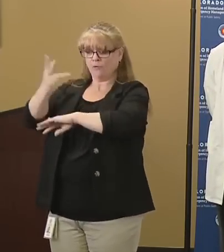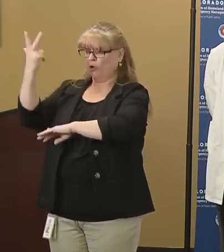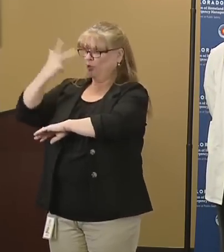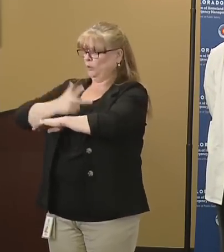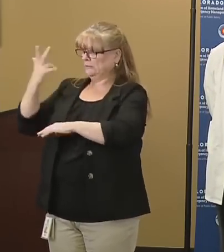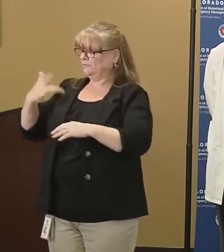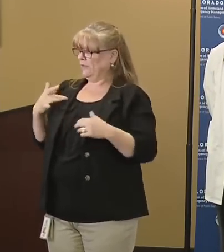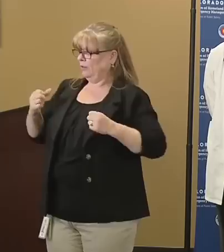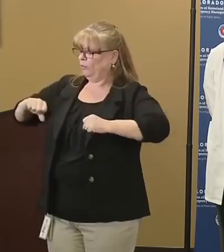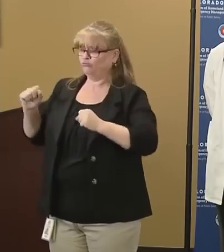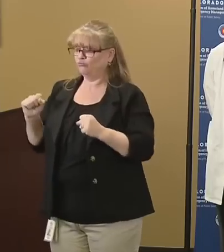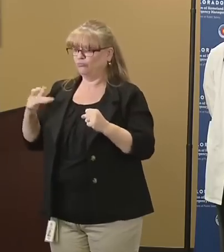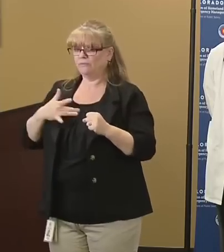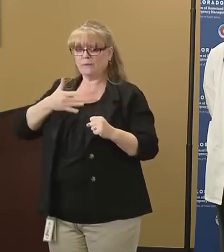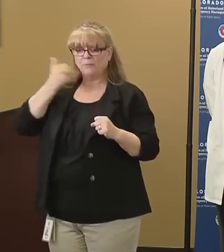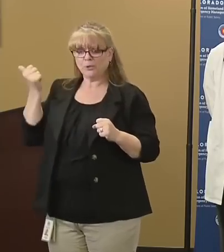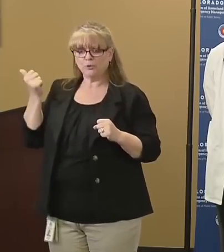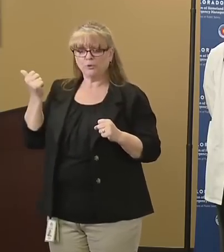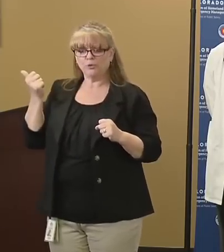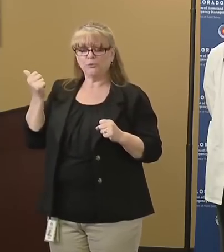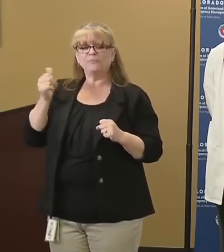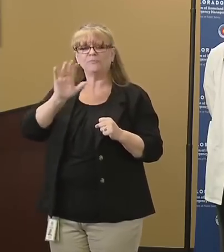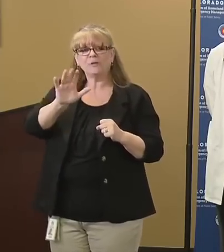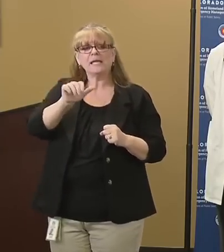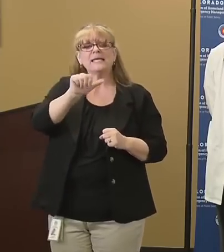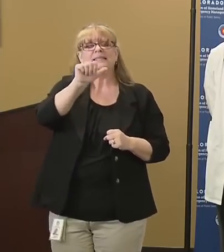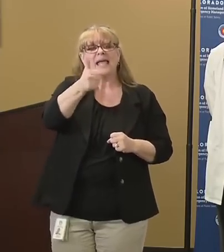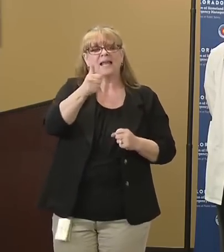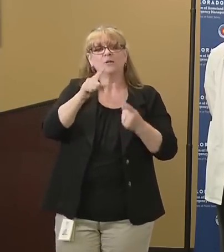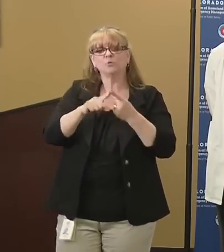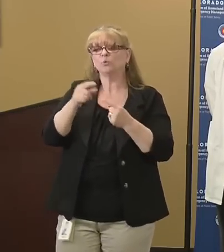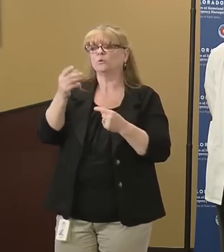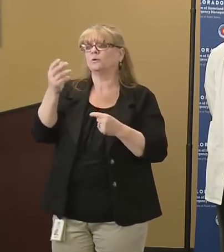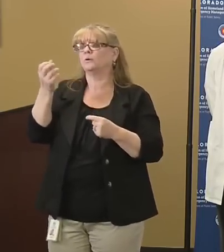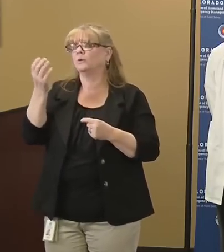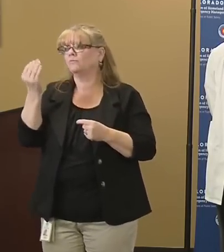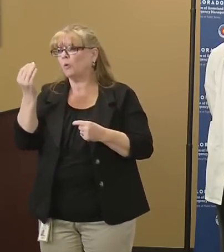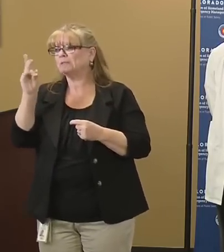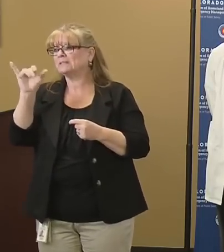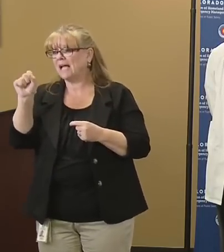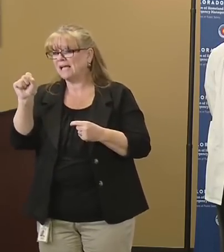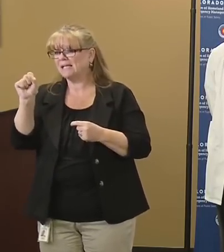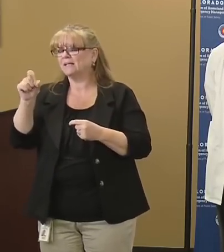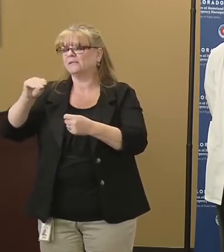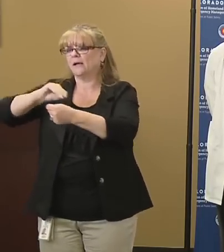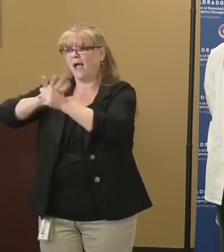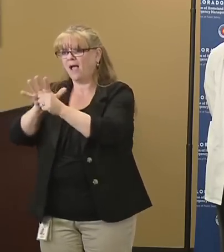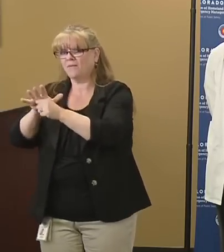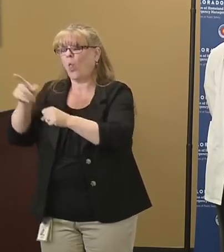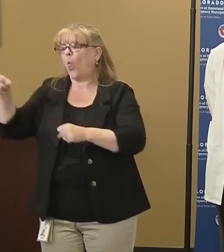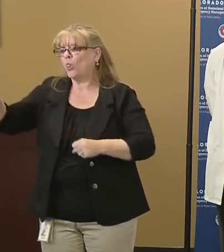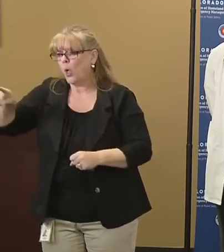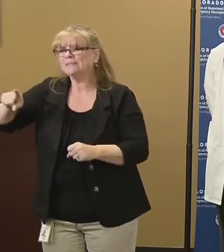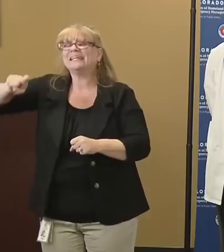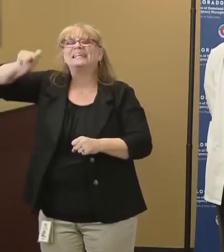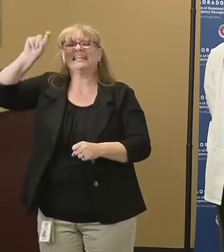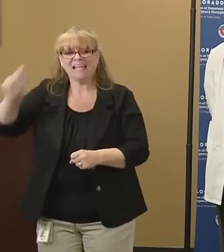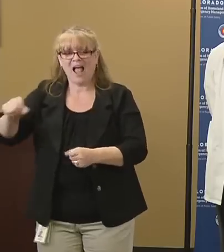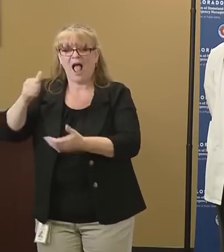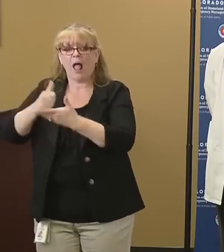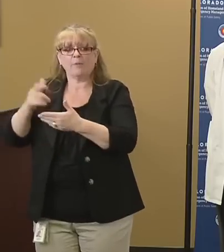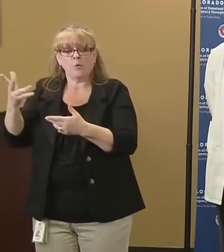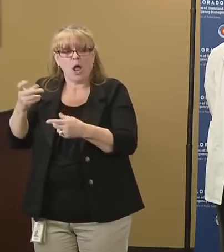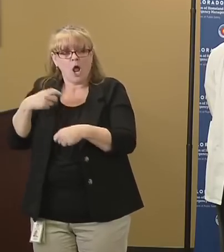contract COVID-19 who need medical attention, and if you are having that trouble breathing, if you are experiencing symptoms